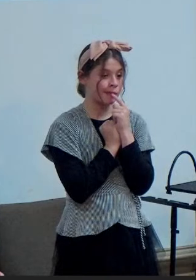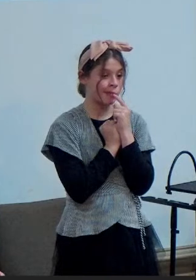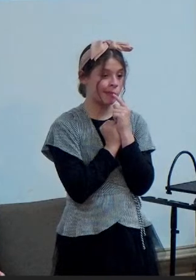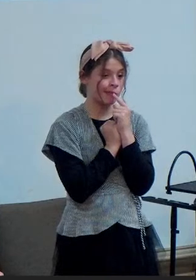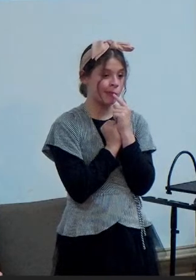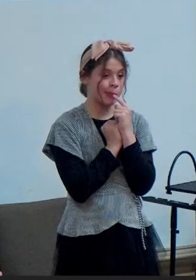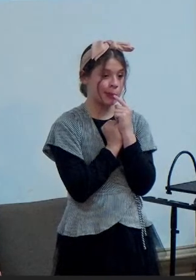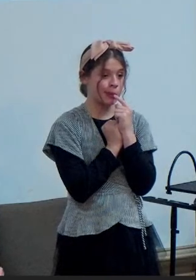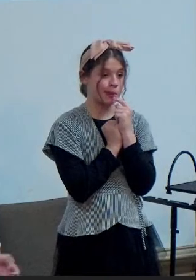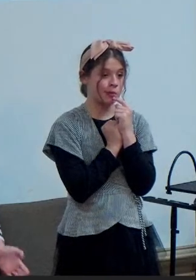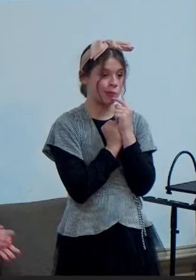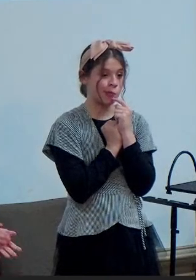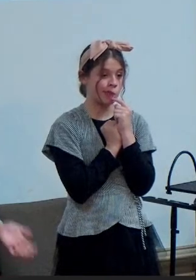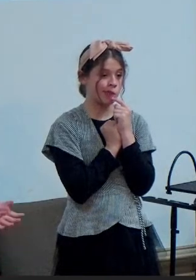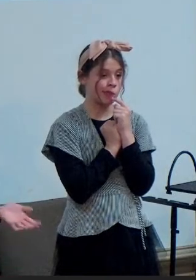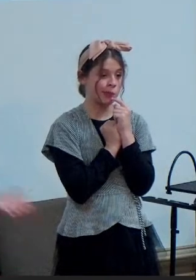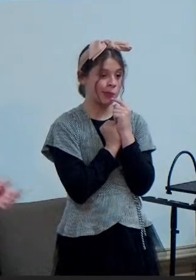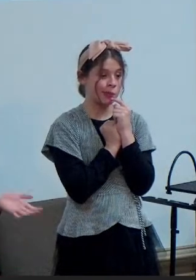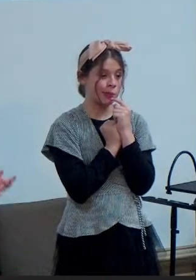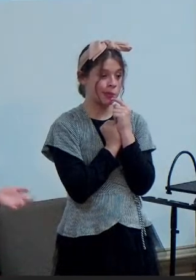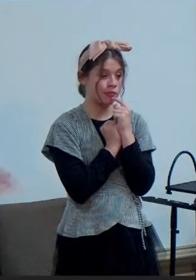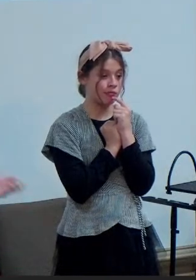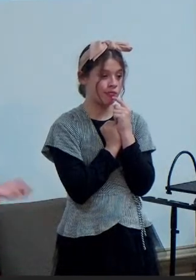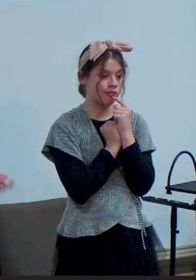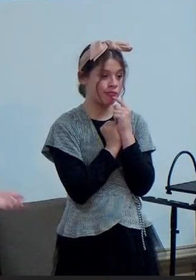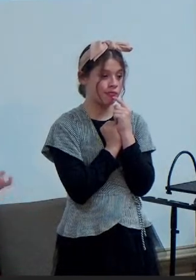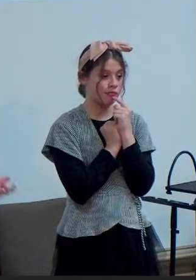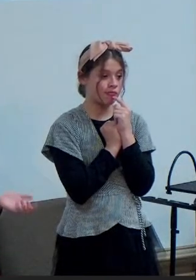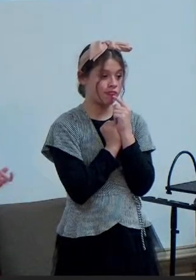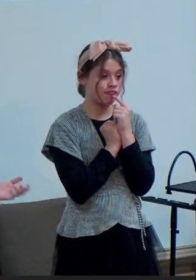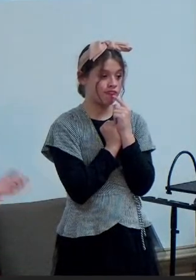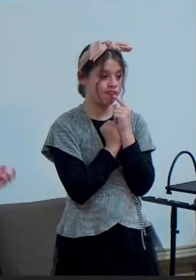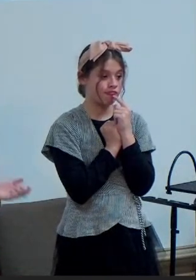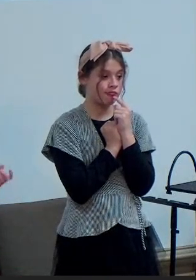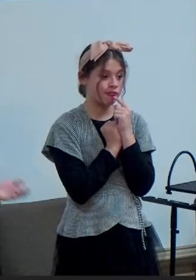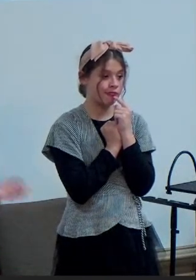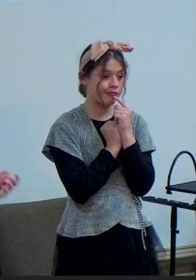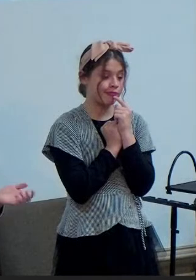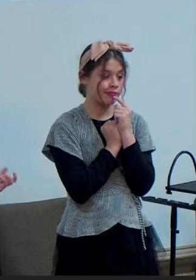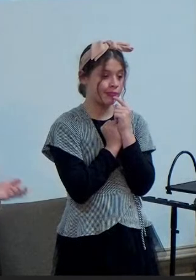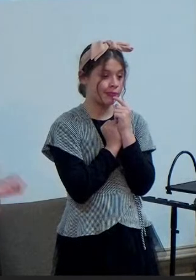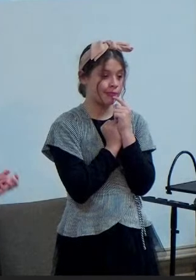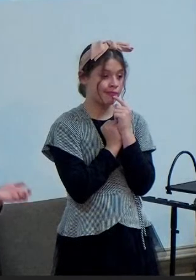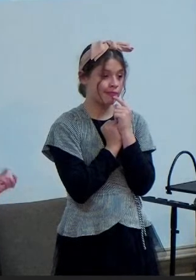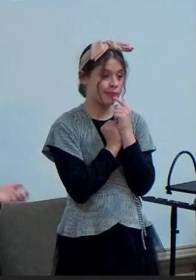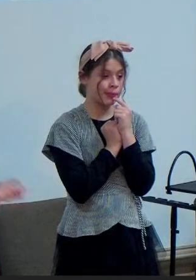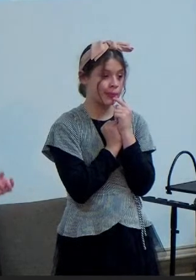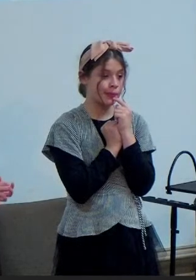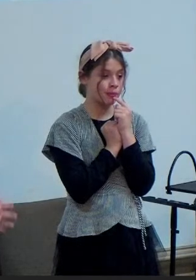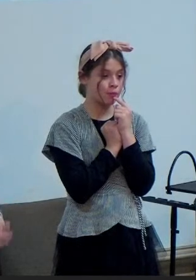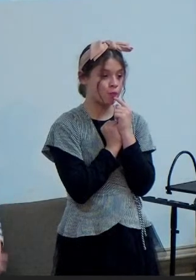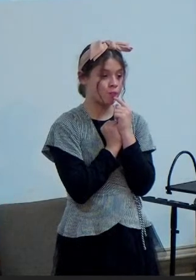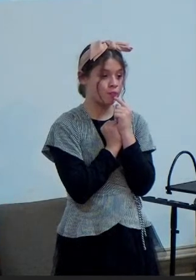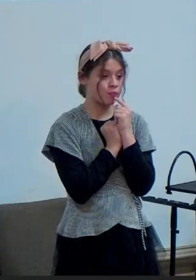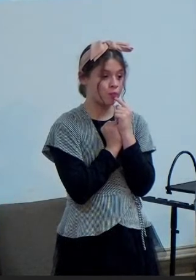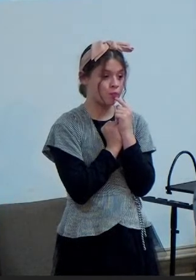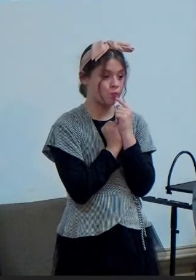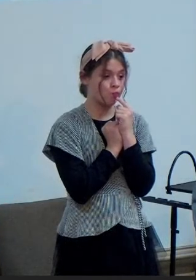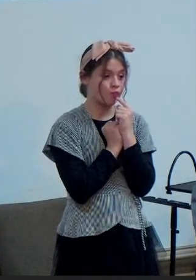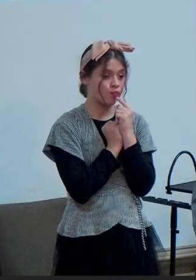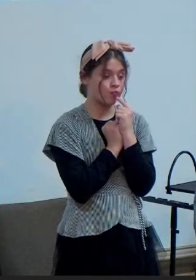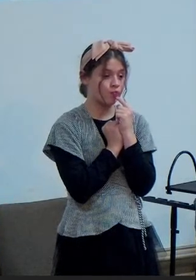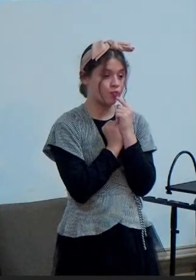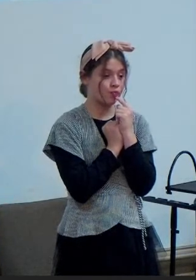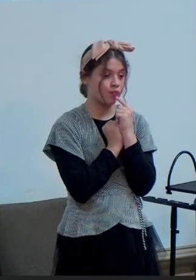in the house, doesn't it? God's good to us. Amen. So thankful. Amen for the Holy Ghost. And welcome to